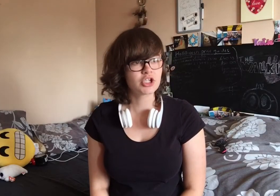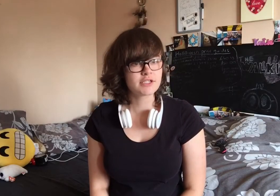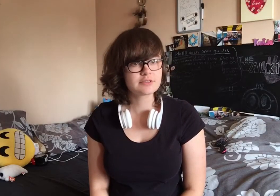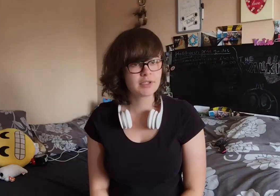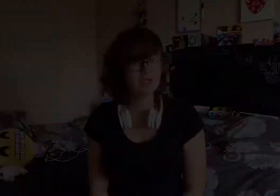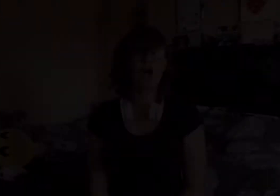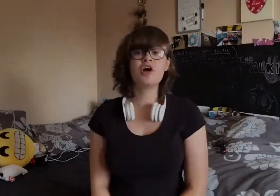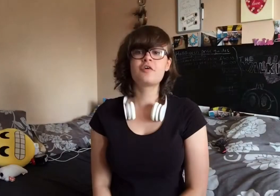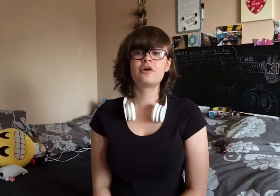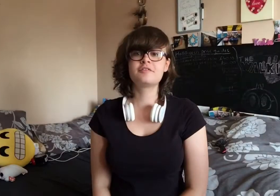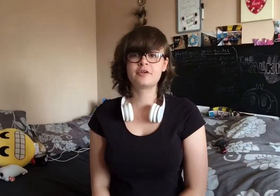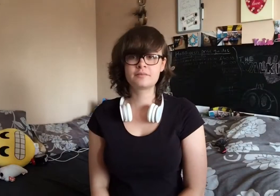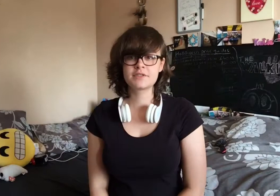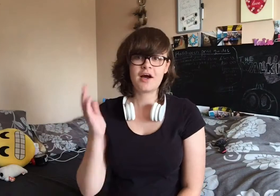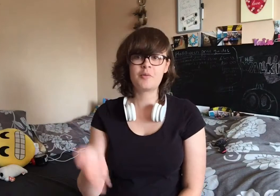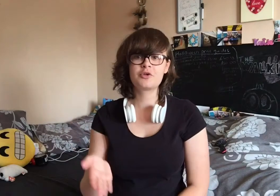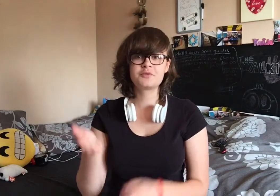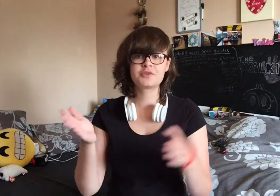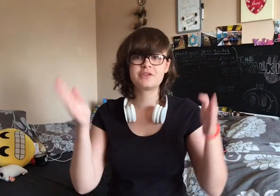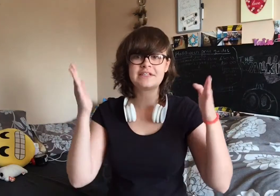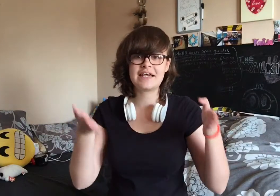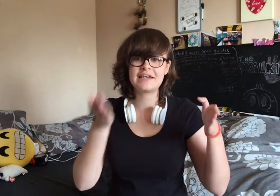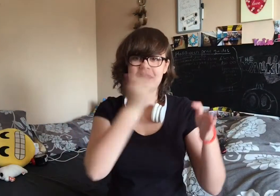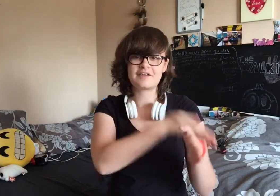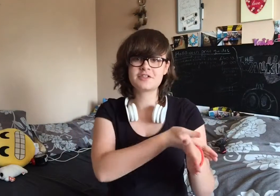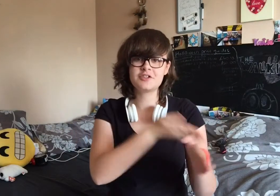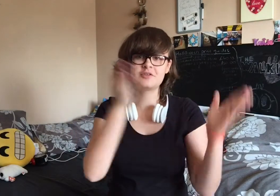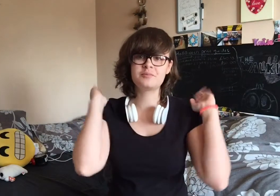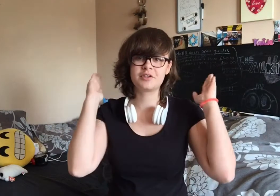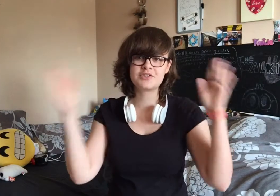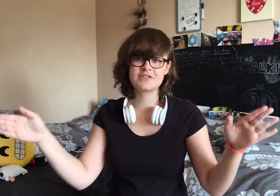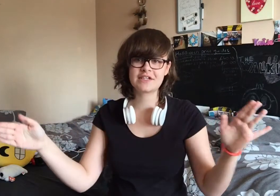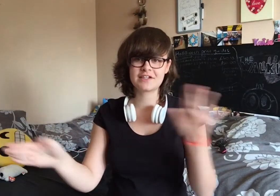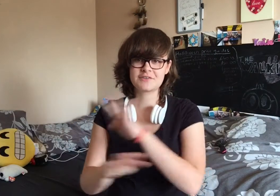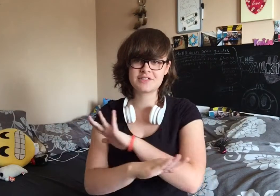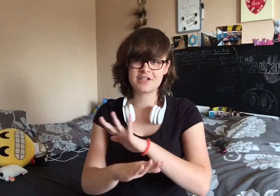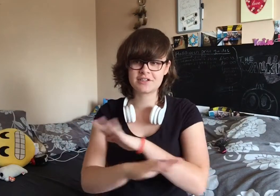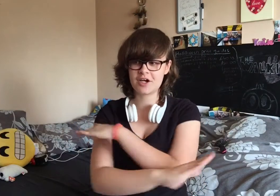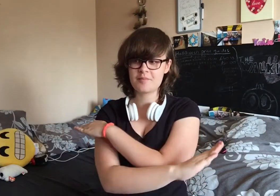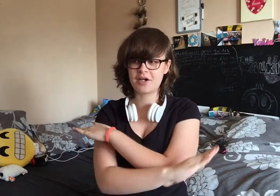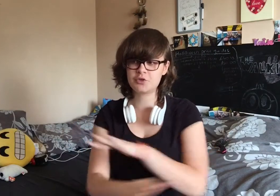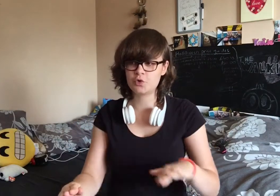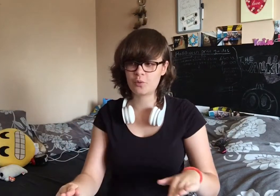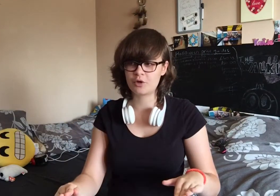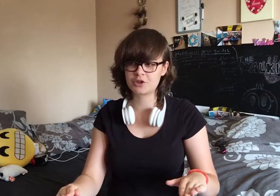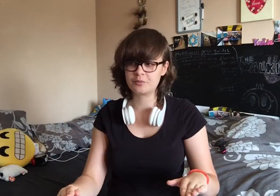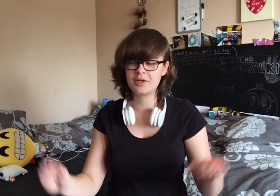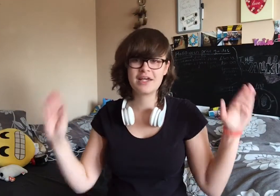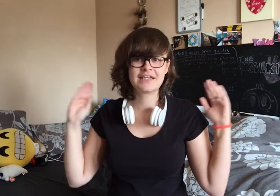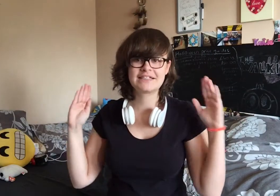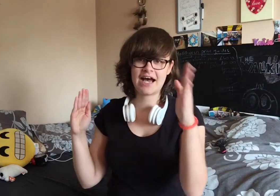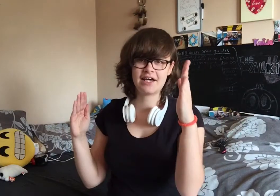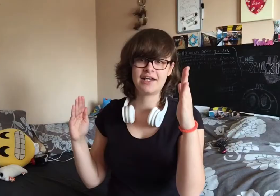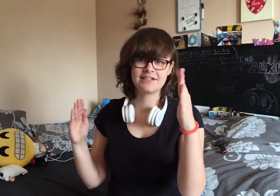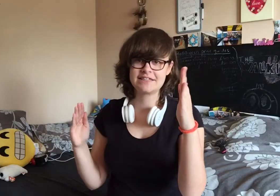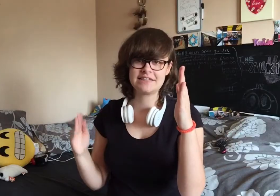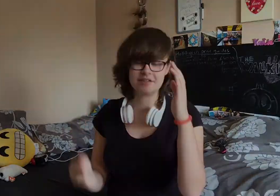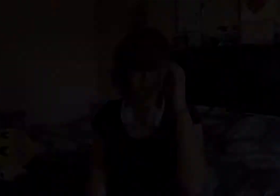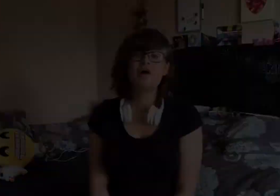energizes me. I love horror films. I watch them during the day in the afternoon, but as soon as it gets to a certain time, I do not watch them because I like to sleep. I really